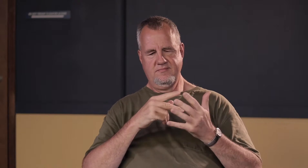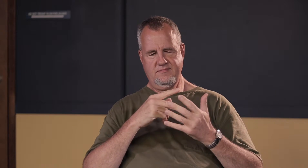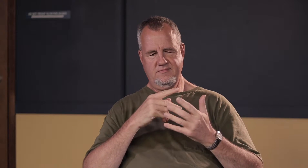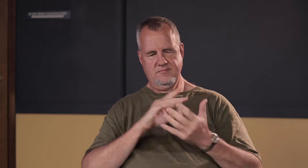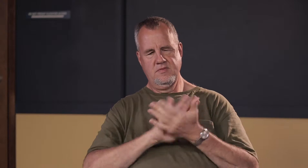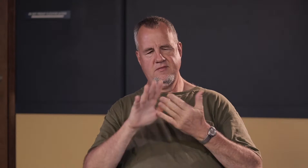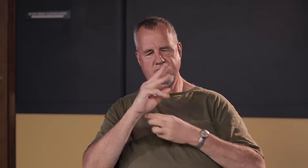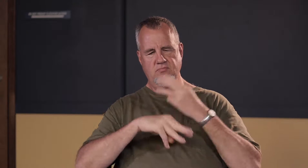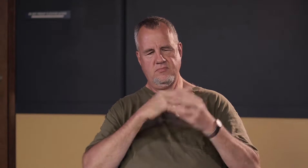way.